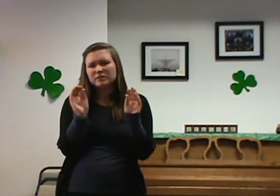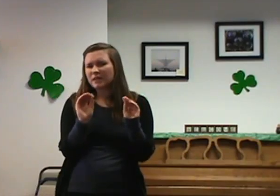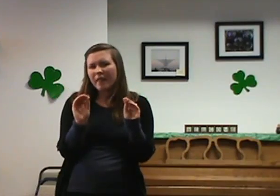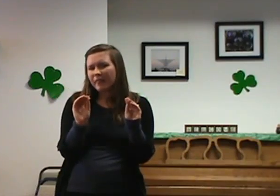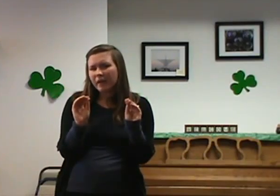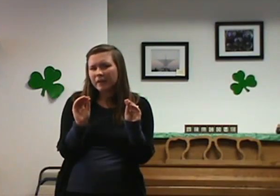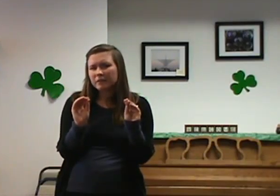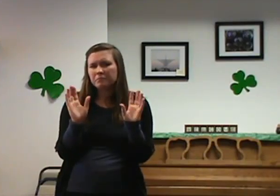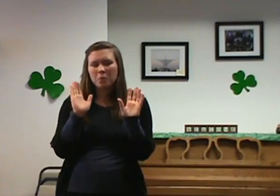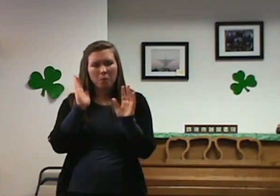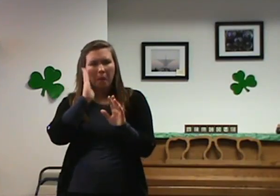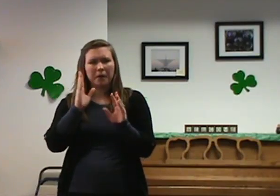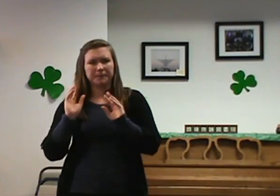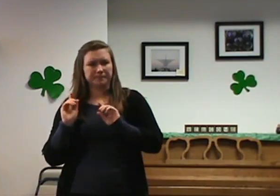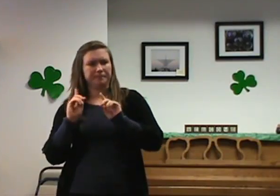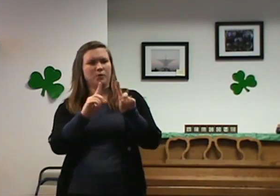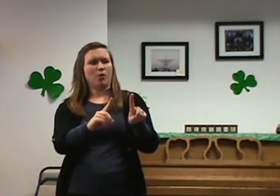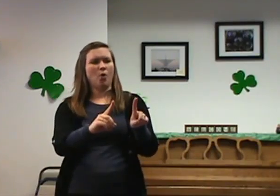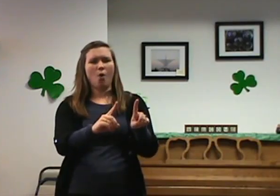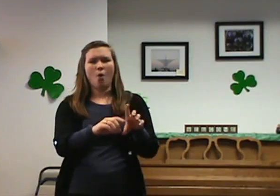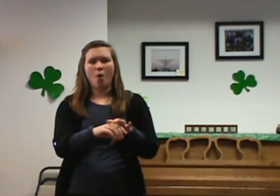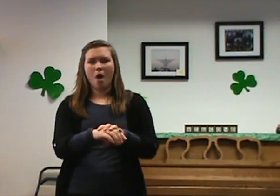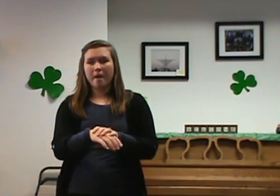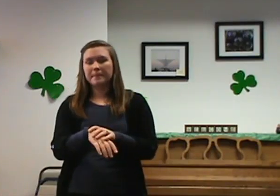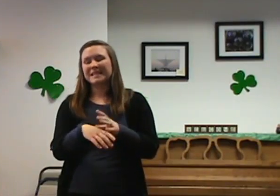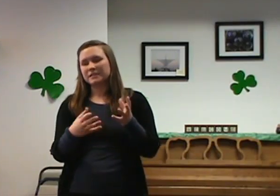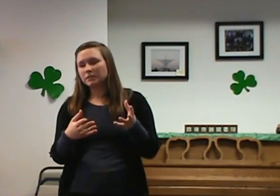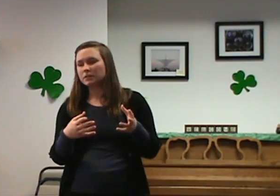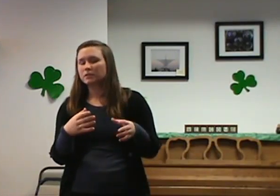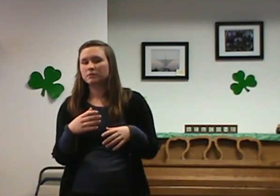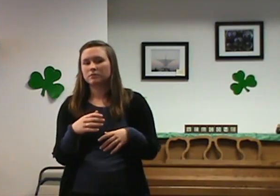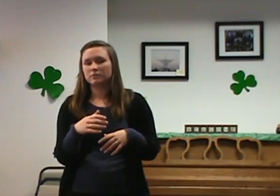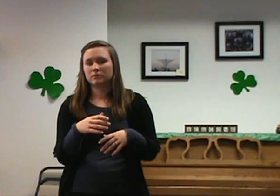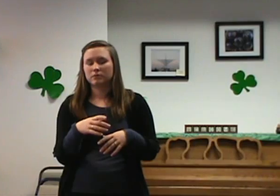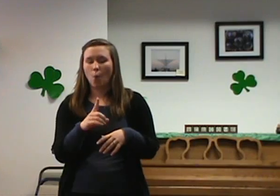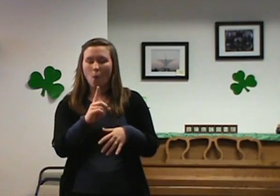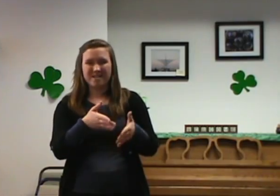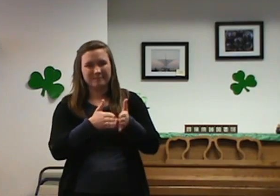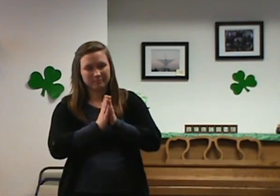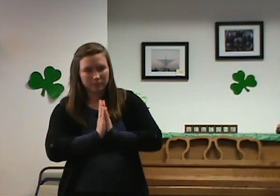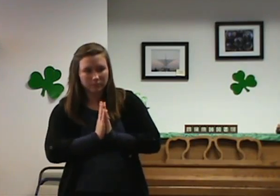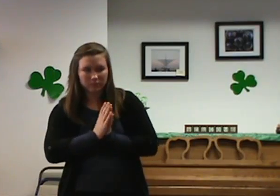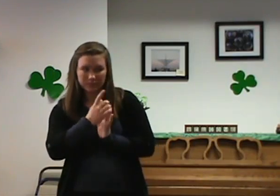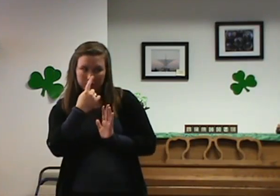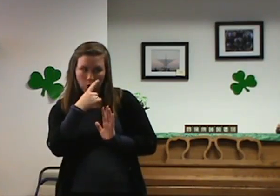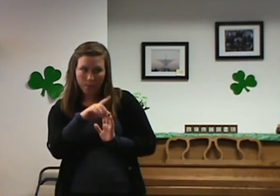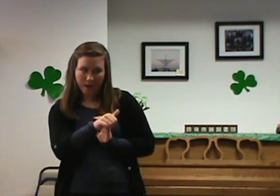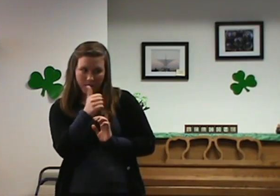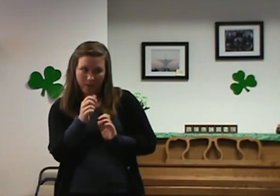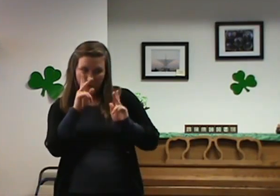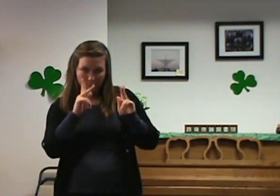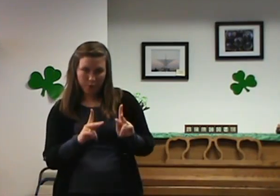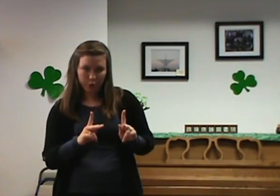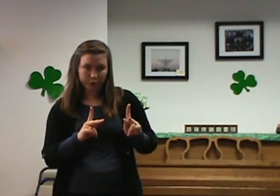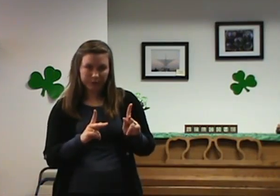The only thing that we ask is that there is somebody else there with that individual when we go in. We